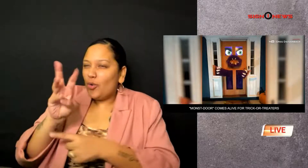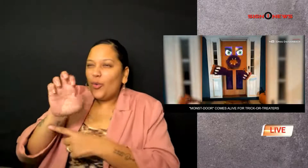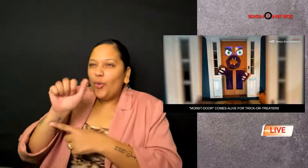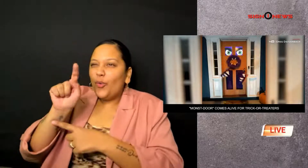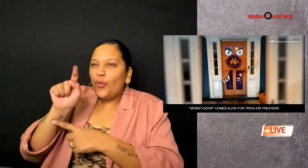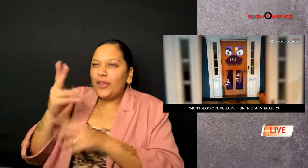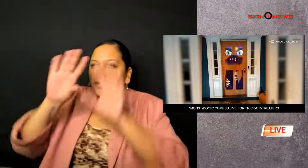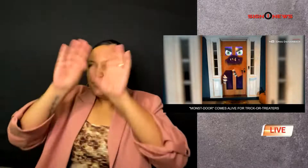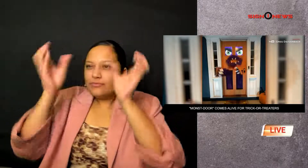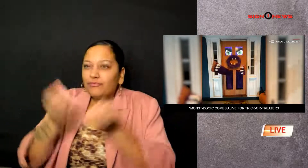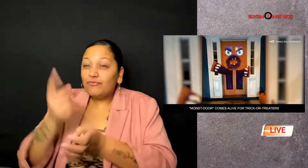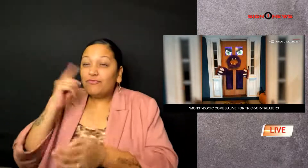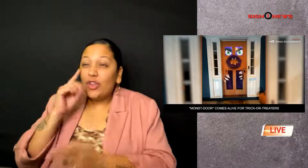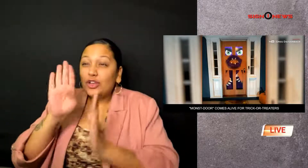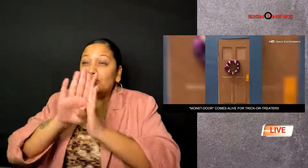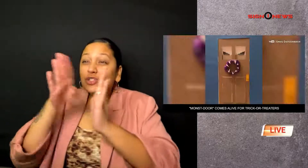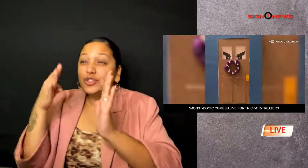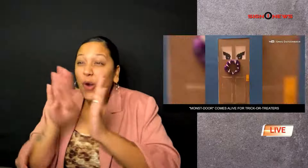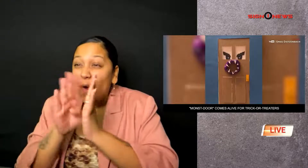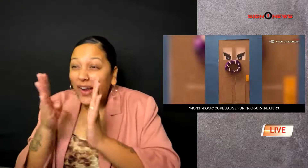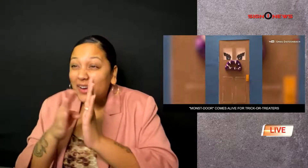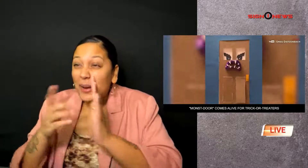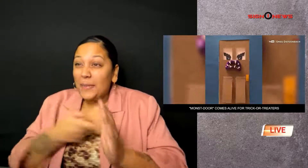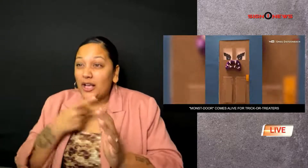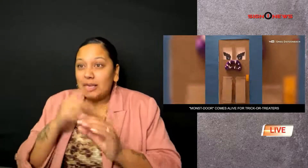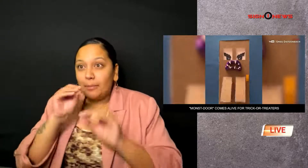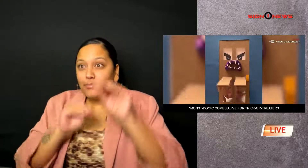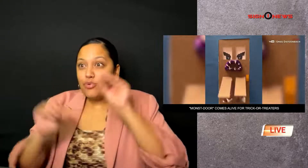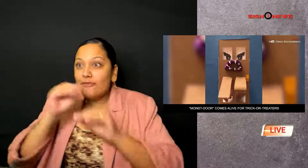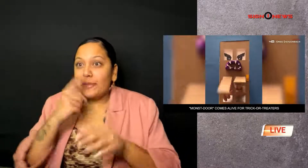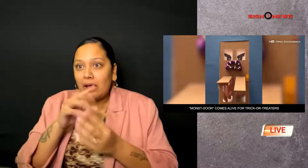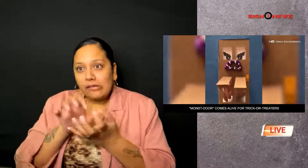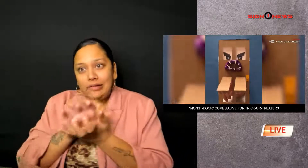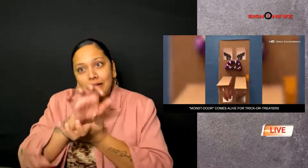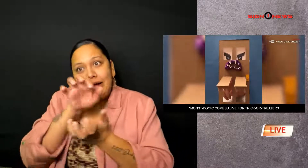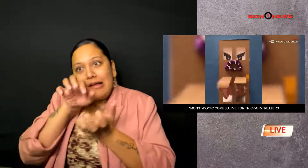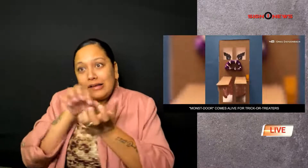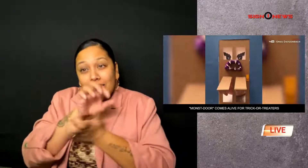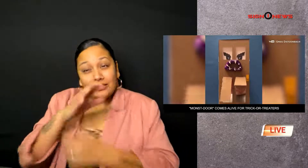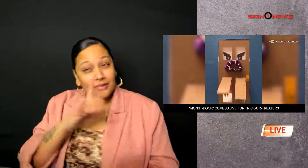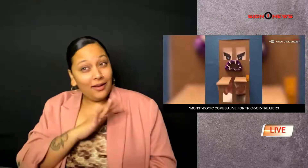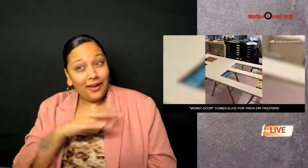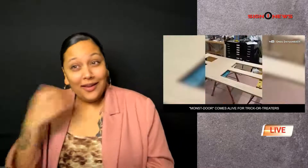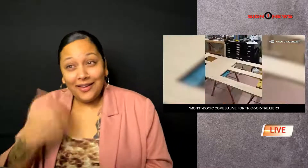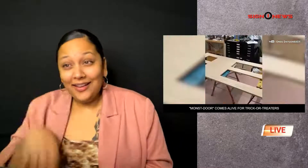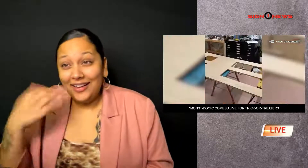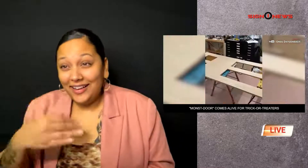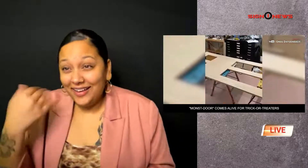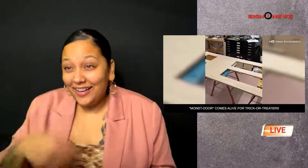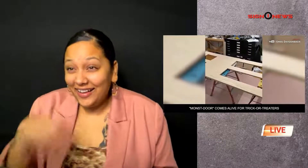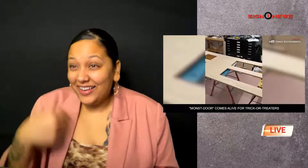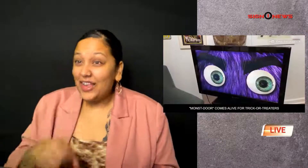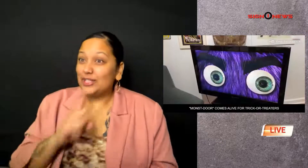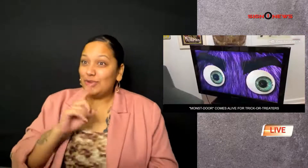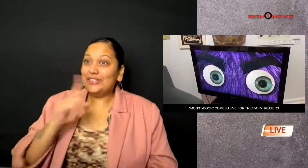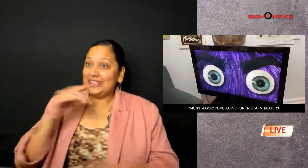and a homemade foam hinged wreath made the monster's moving